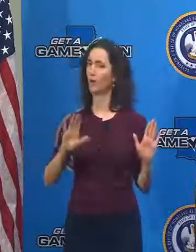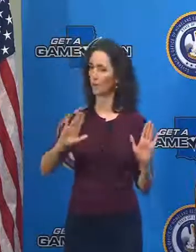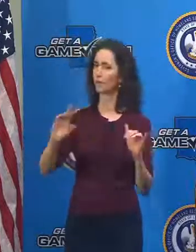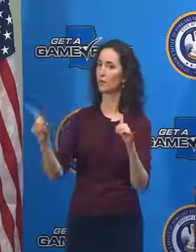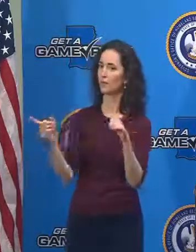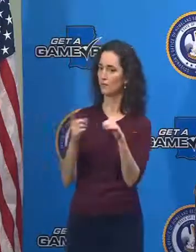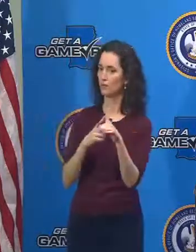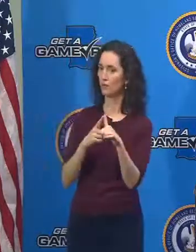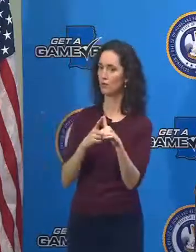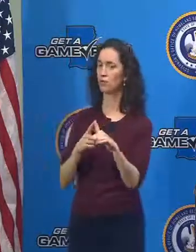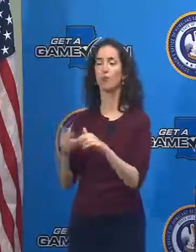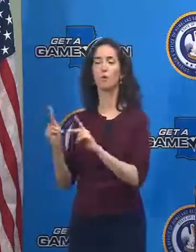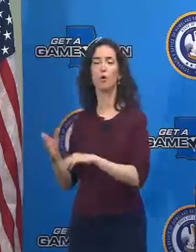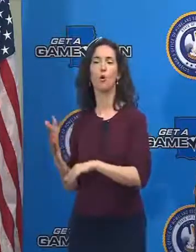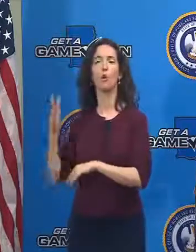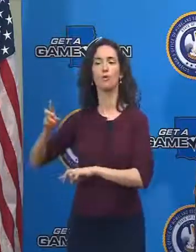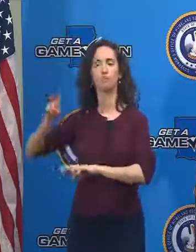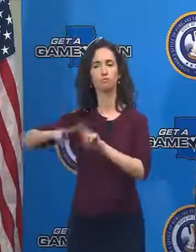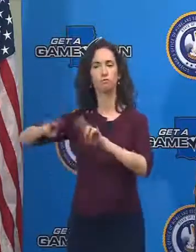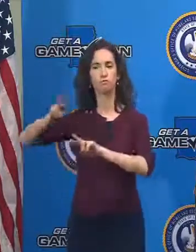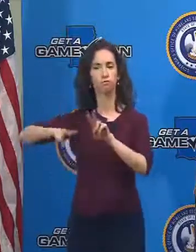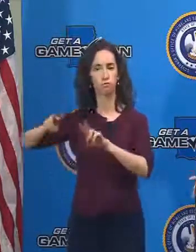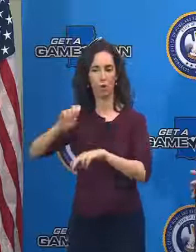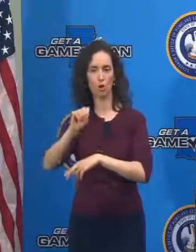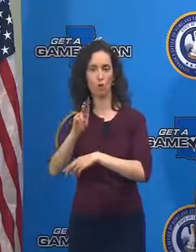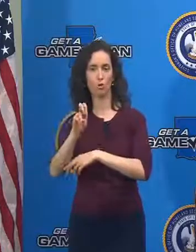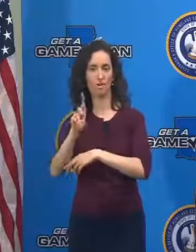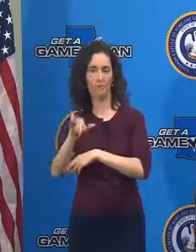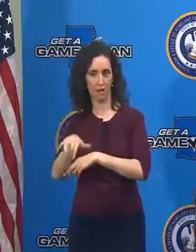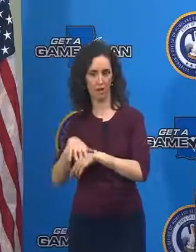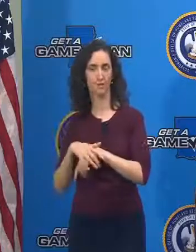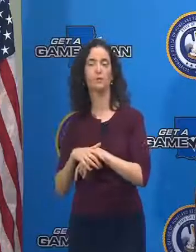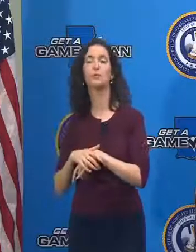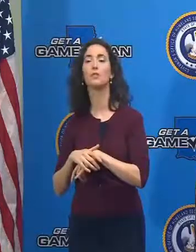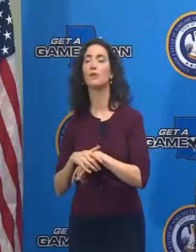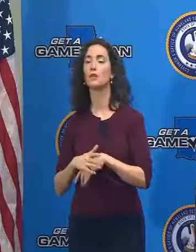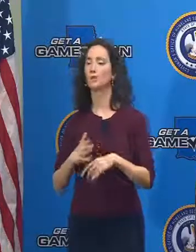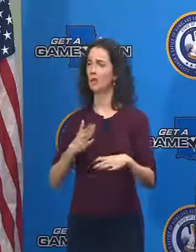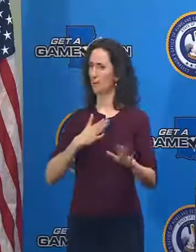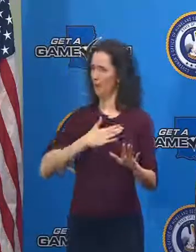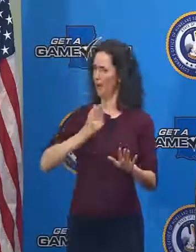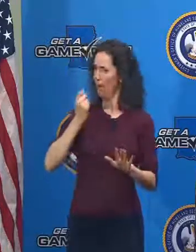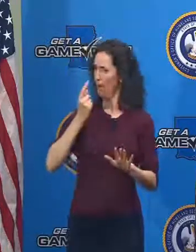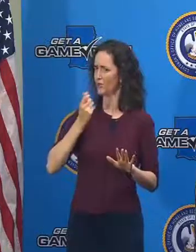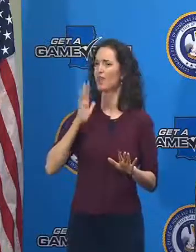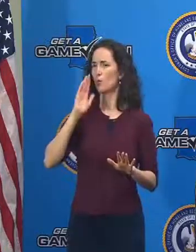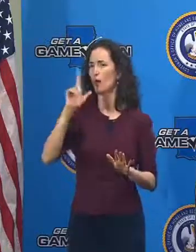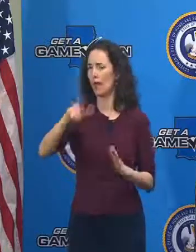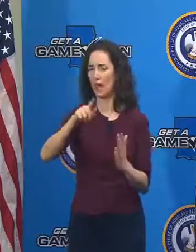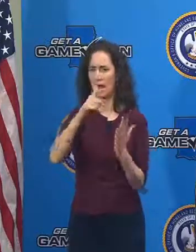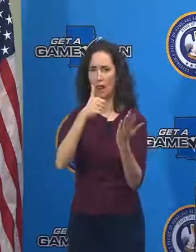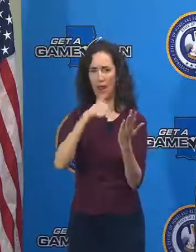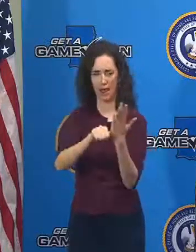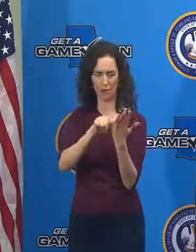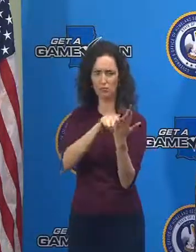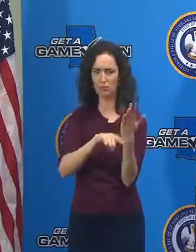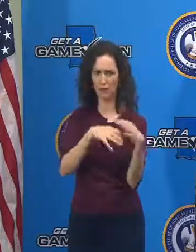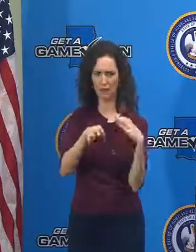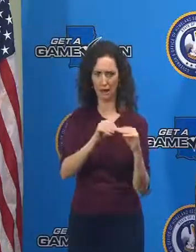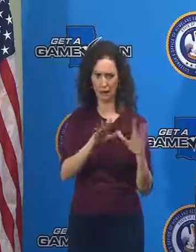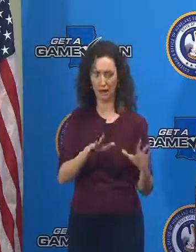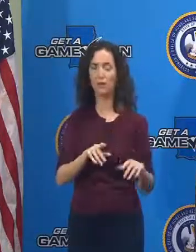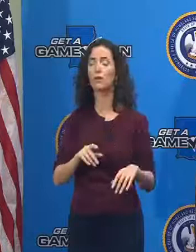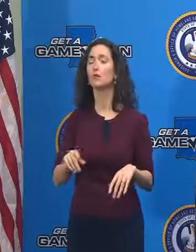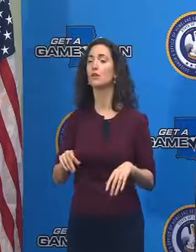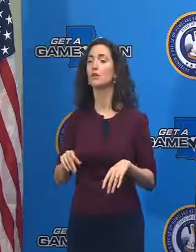basically the surveyor was out there. My understanding is, and the narrative will bear it out in the revocation letters, is